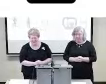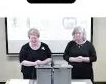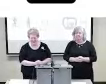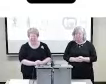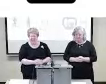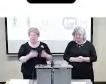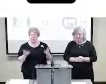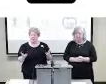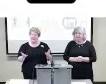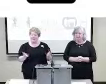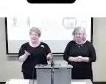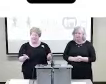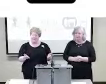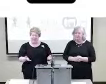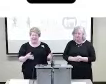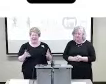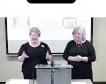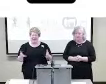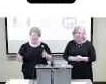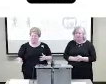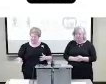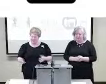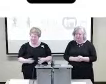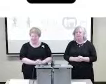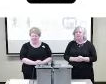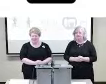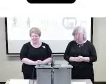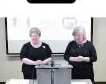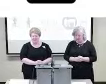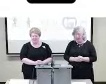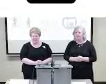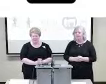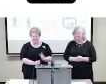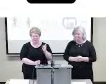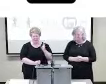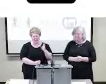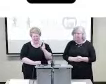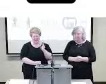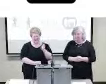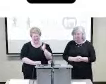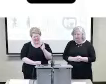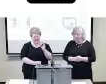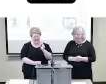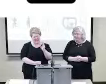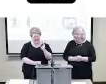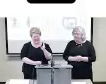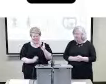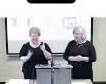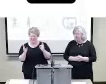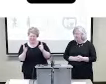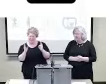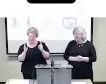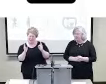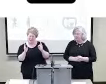done that REM rapid eye movement is supposed to happen from around 10 to midnight